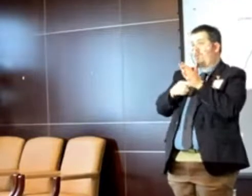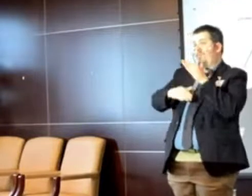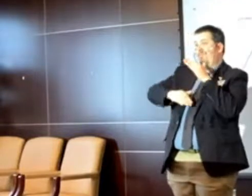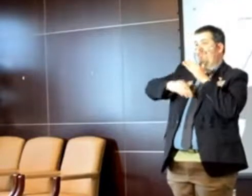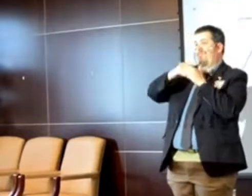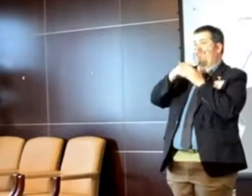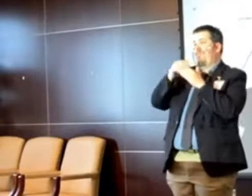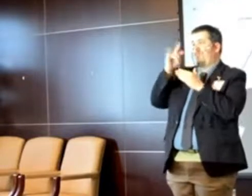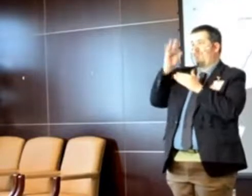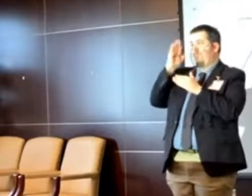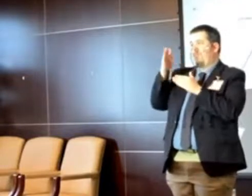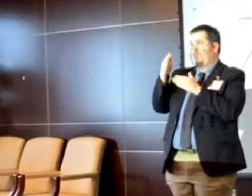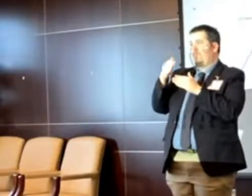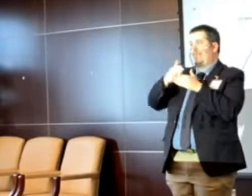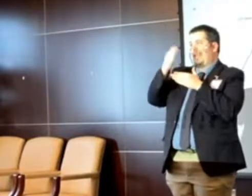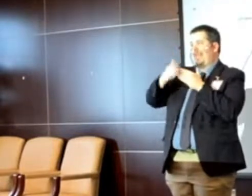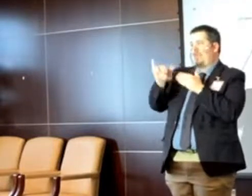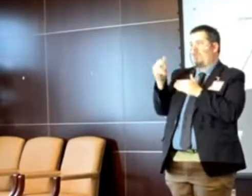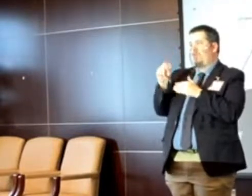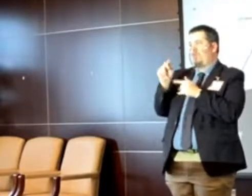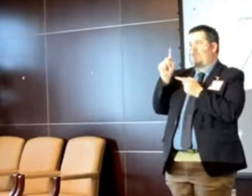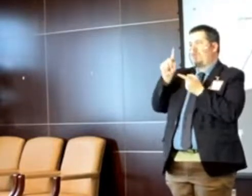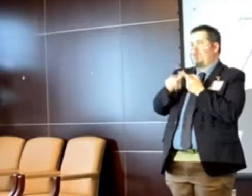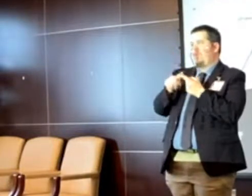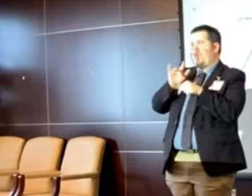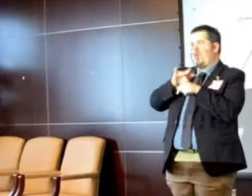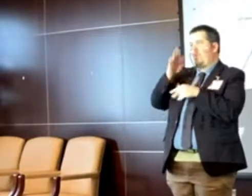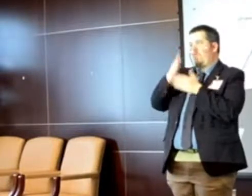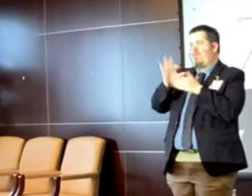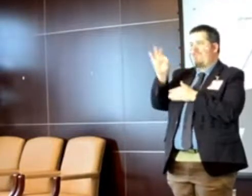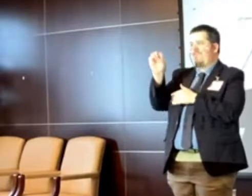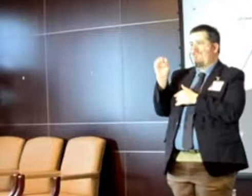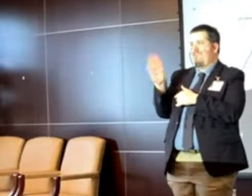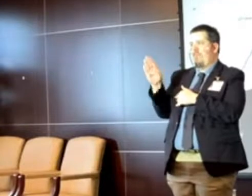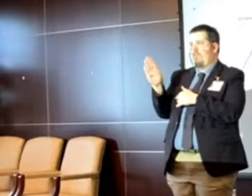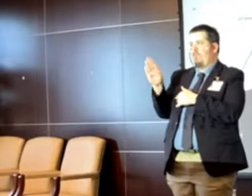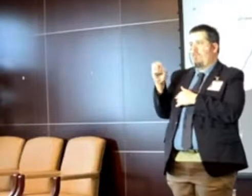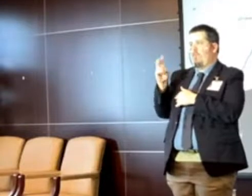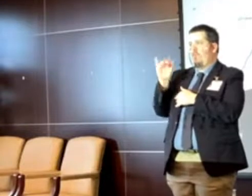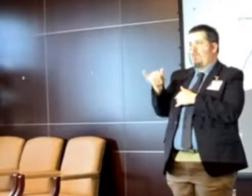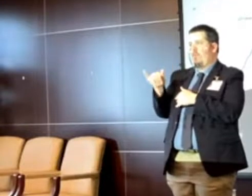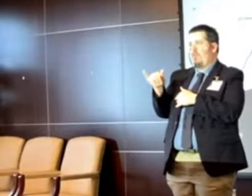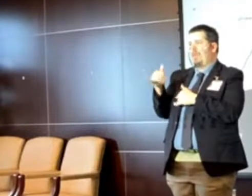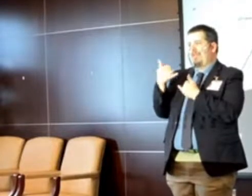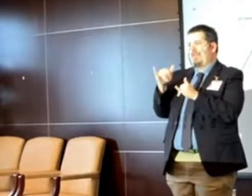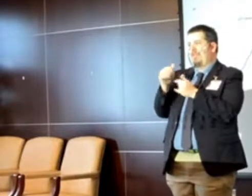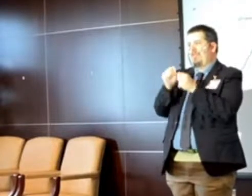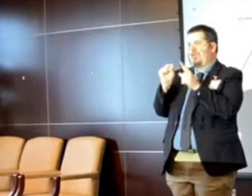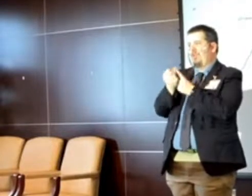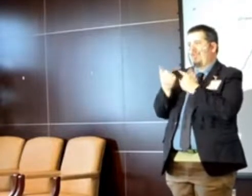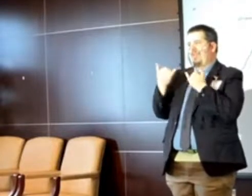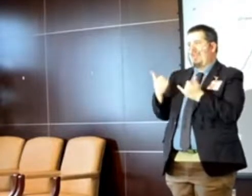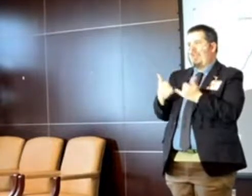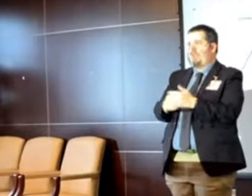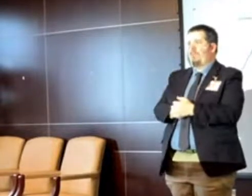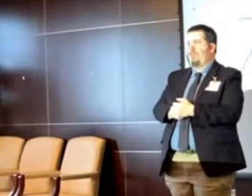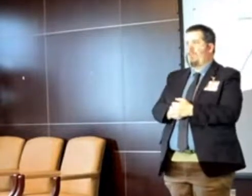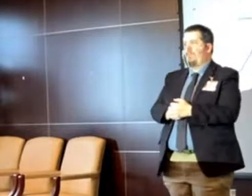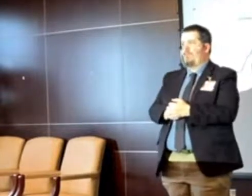going to be end of January towards the early part of February. And so that's still where we are today.